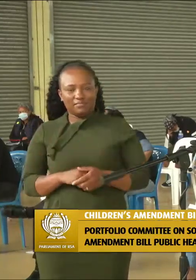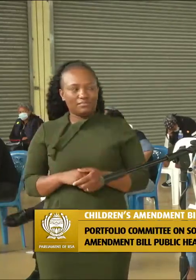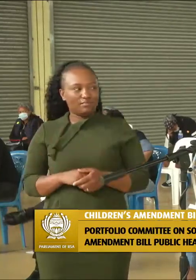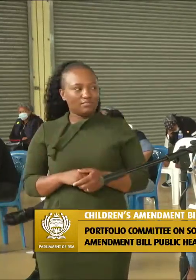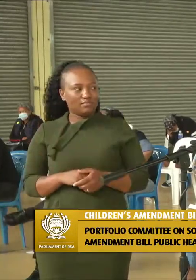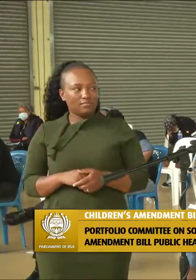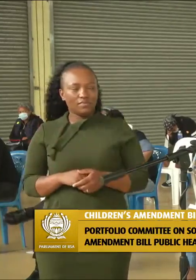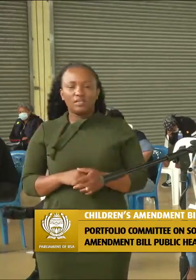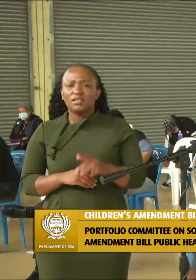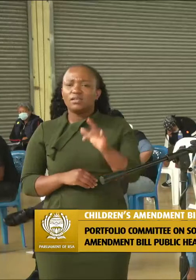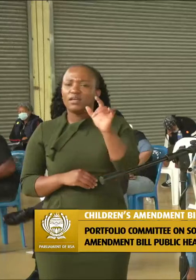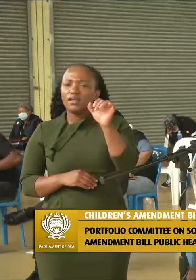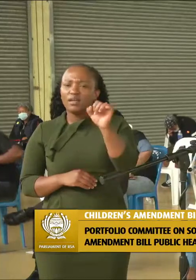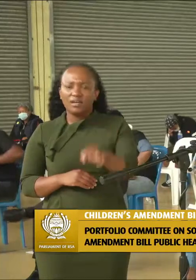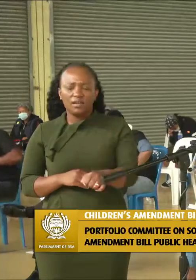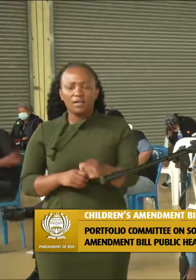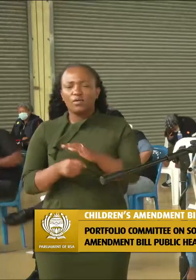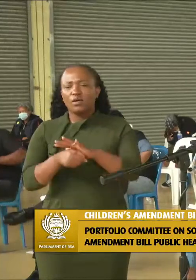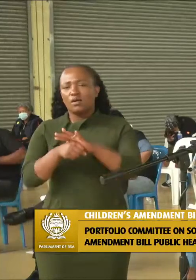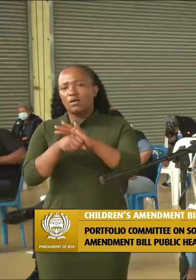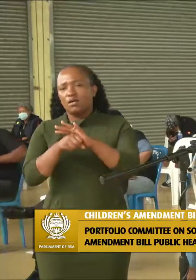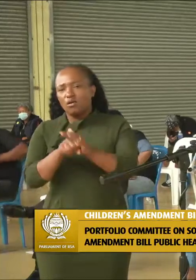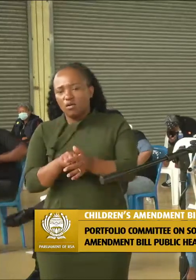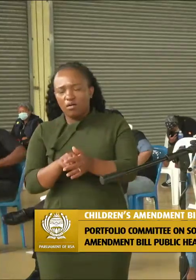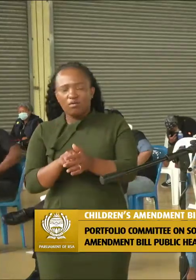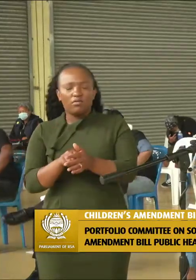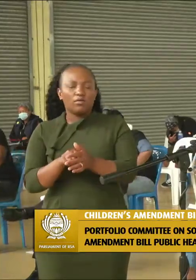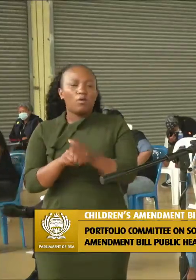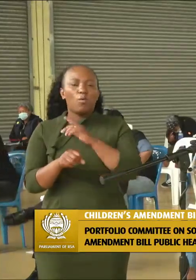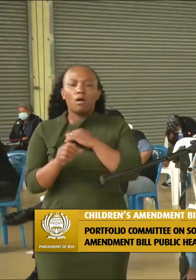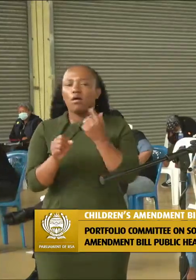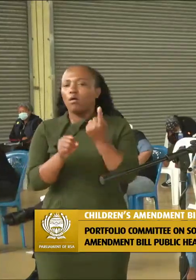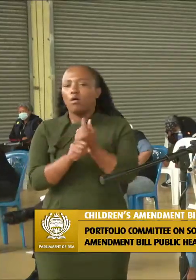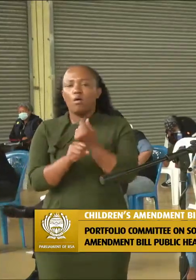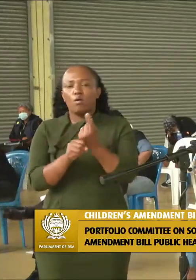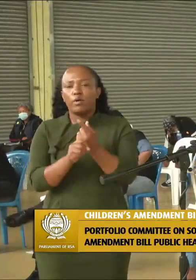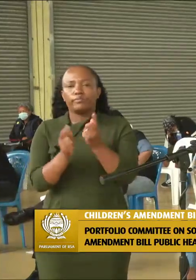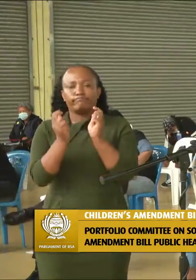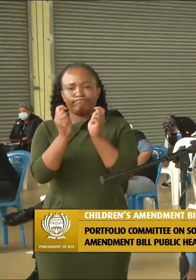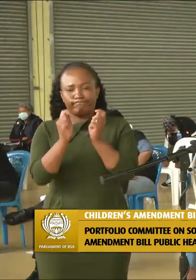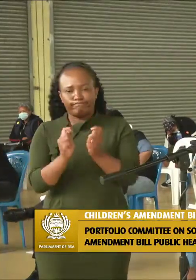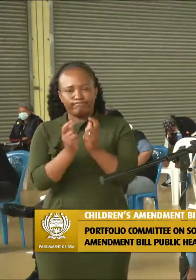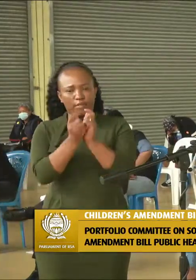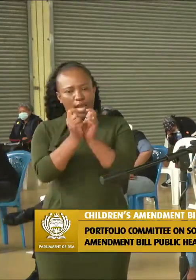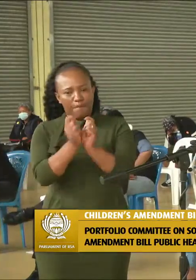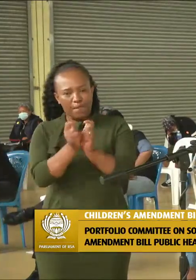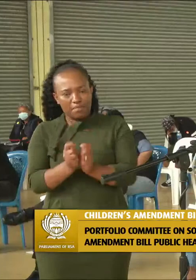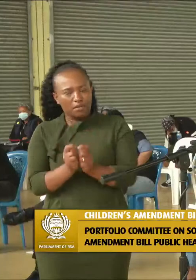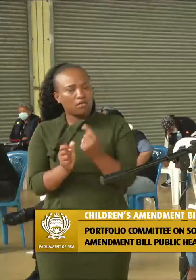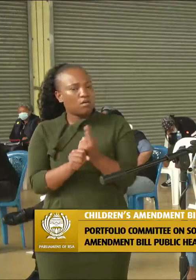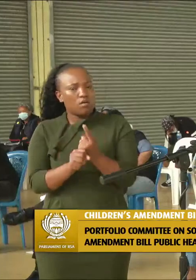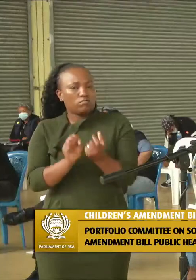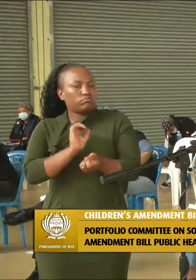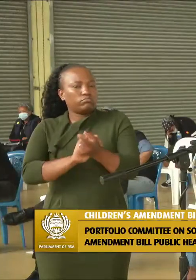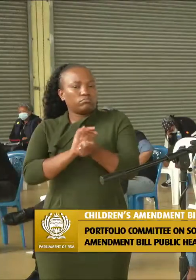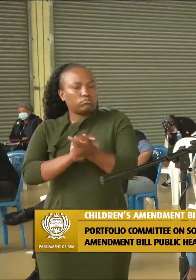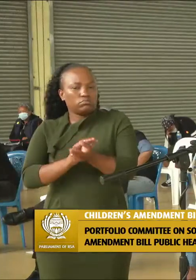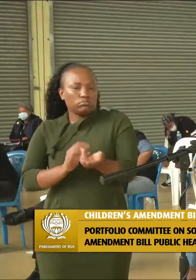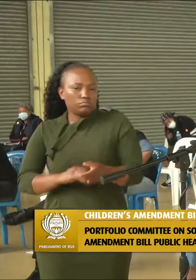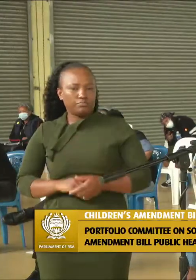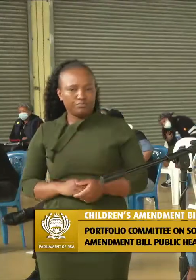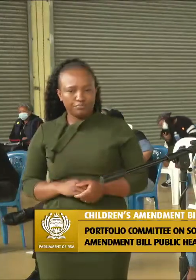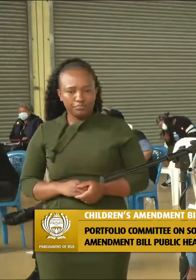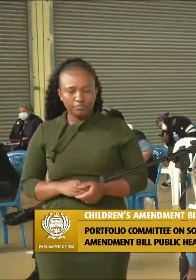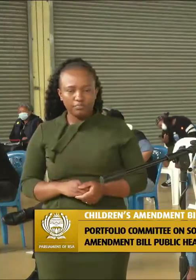kuyekhishwa ngoba vese kuhleli kwenziwa ama amendments. Ngiyacela. And then masiphelile senze kanjani ke?